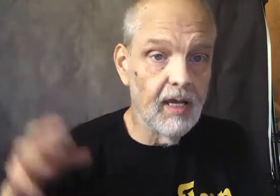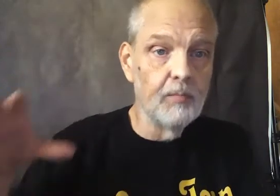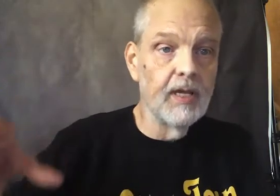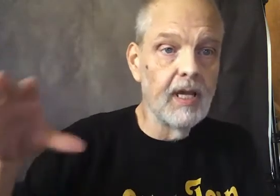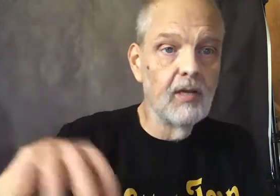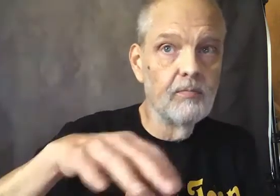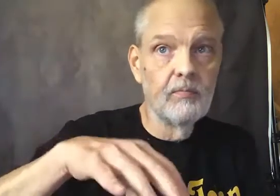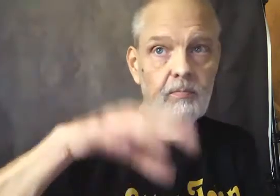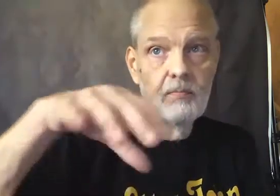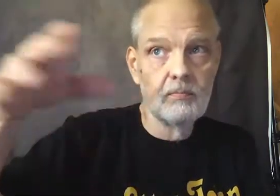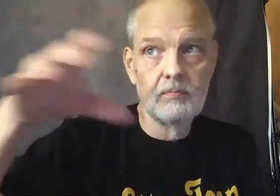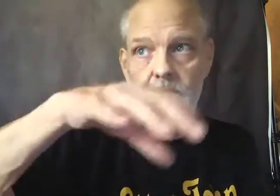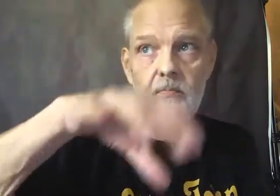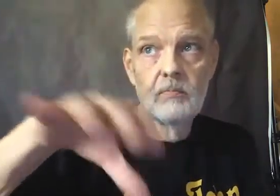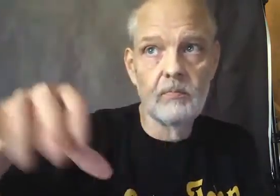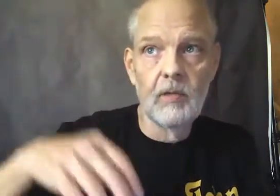it became